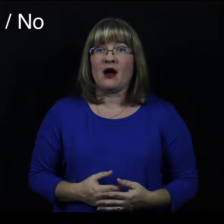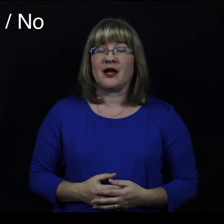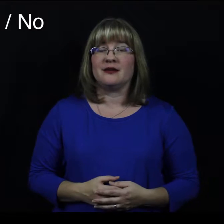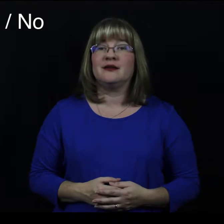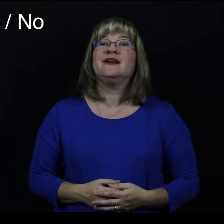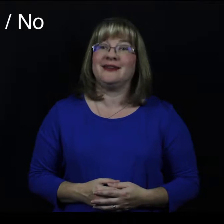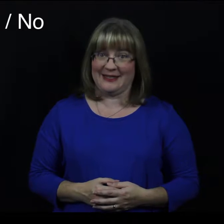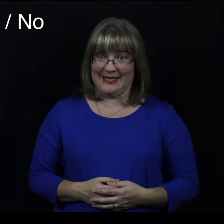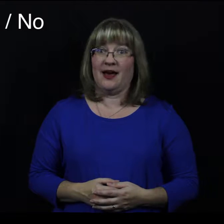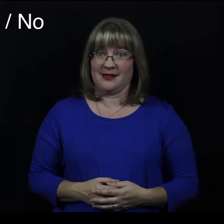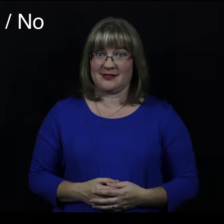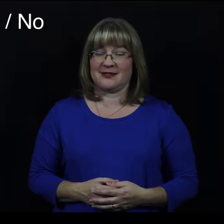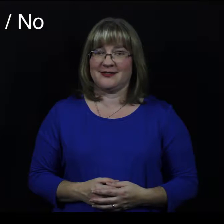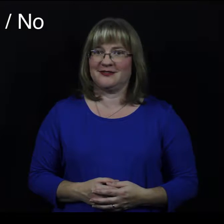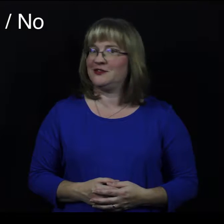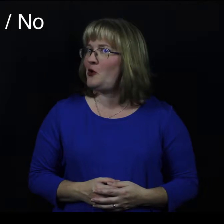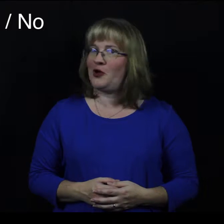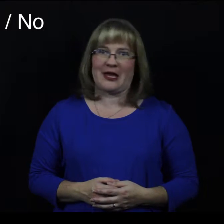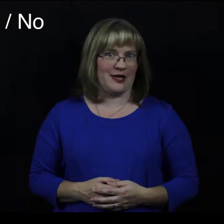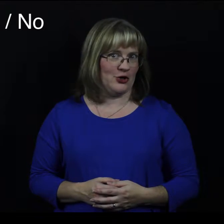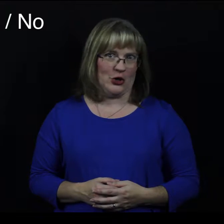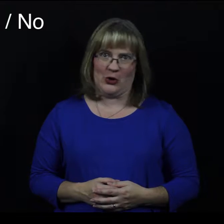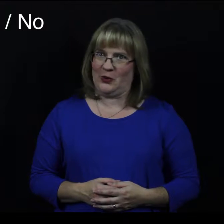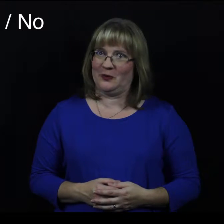nod. Yes and no.